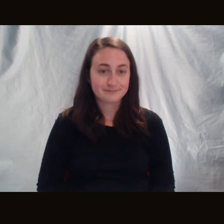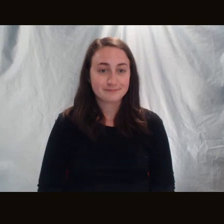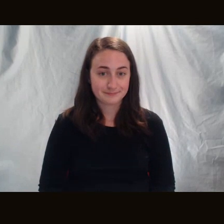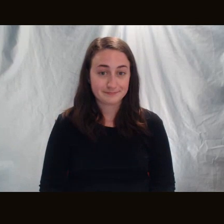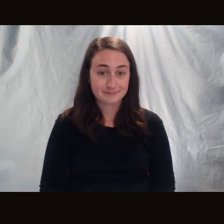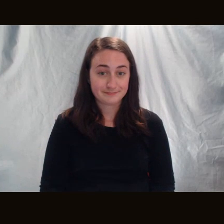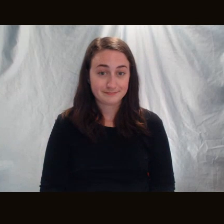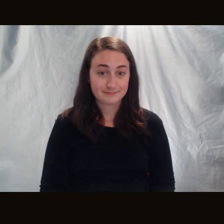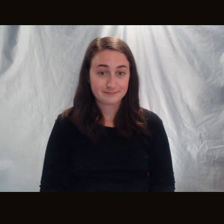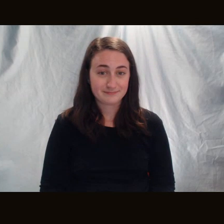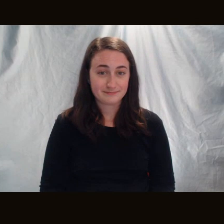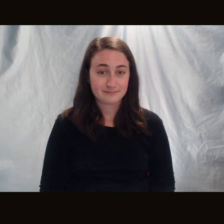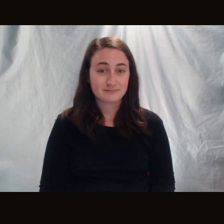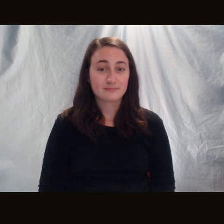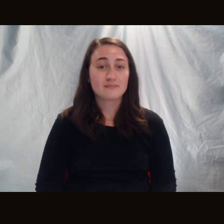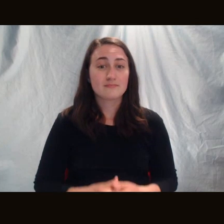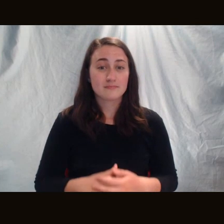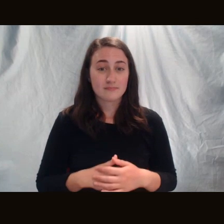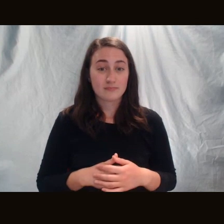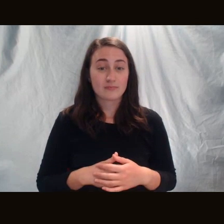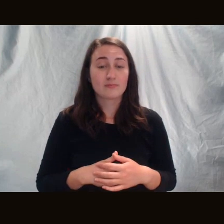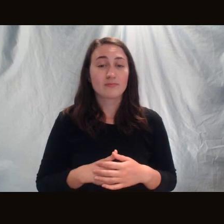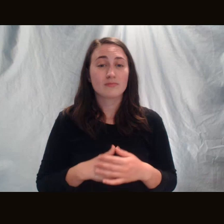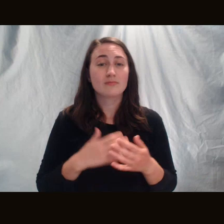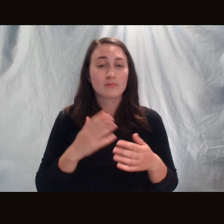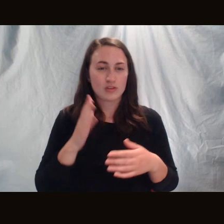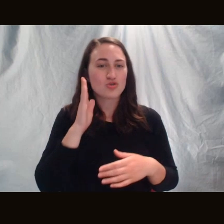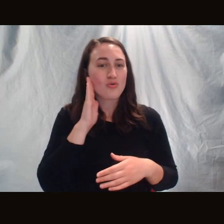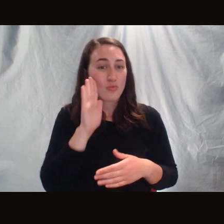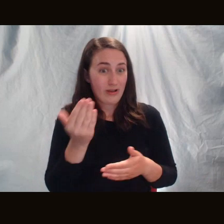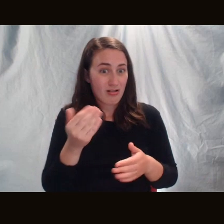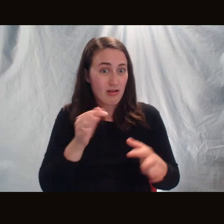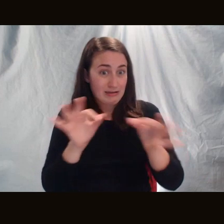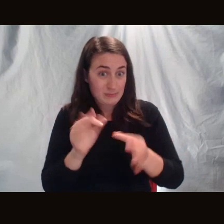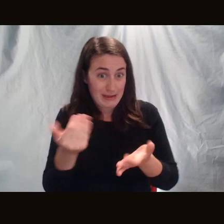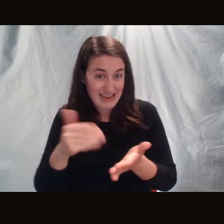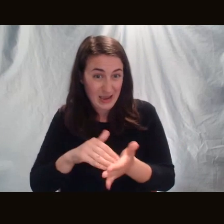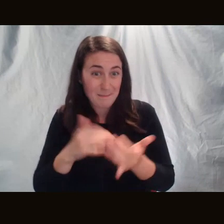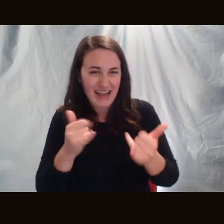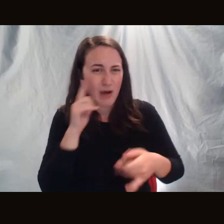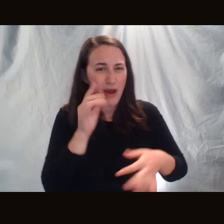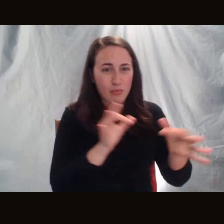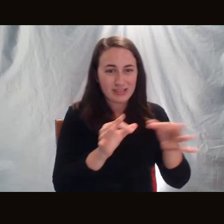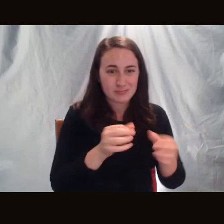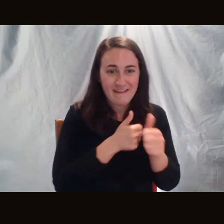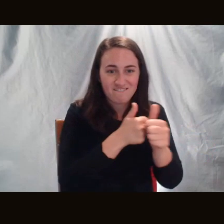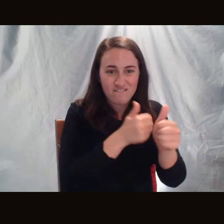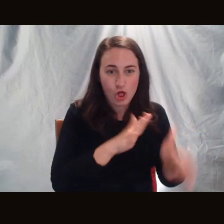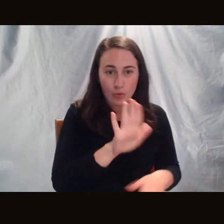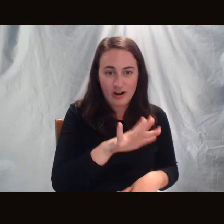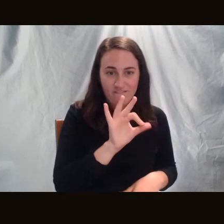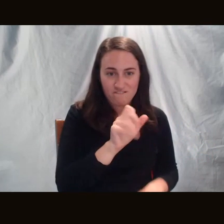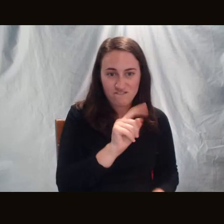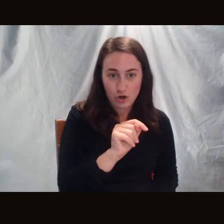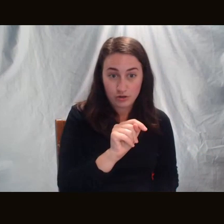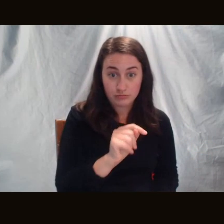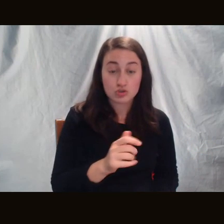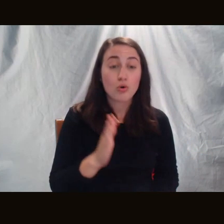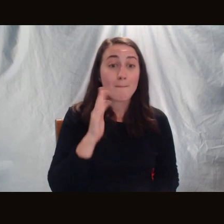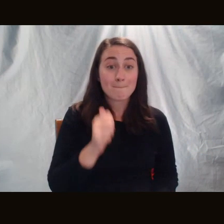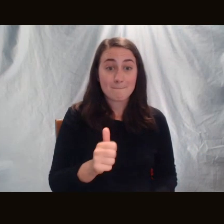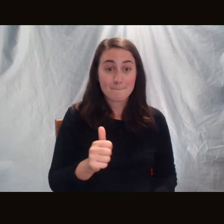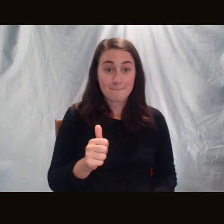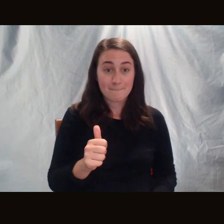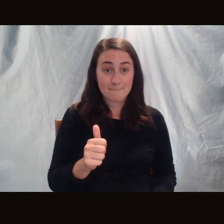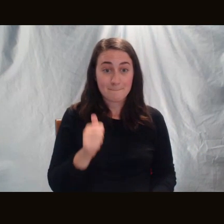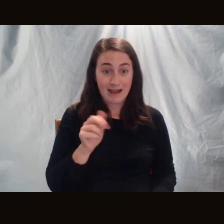7. Let me refer to the followers footwork as we do it once again. So followers, you're going back with the right, left